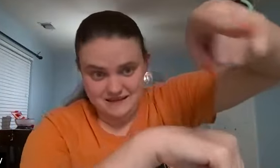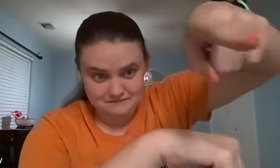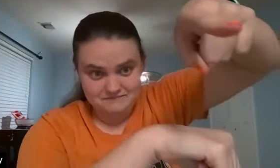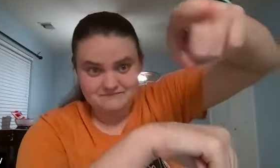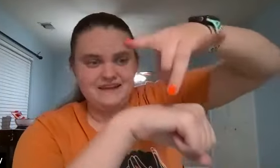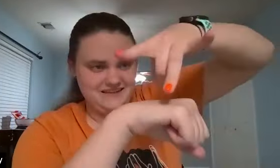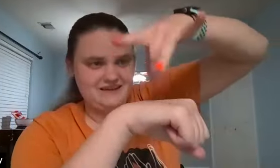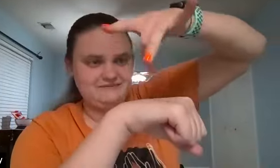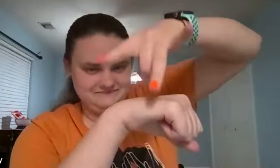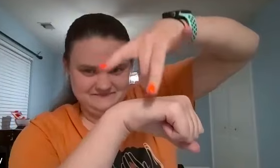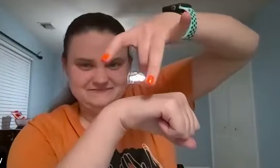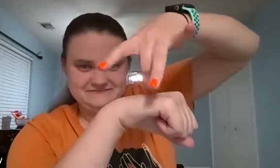Yep, like that.